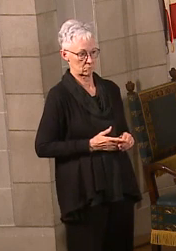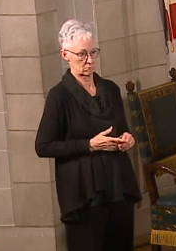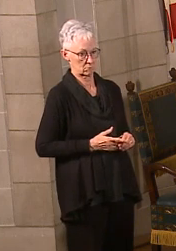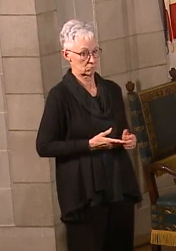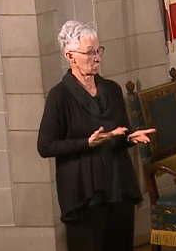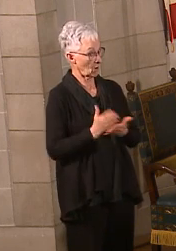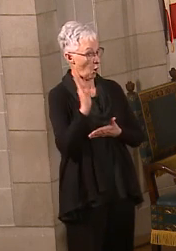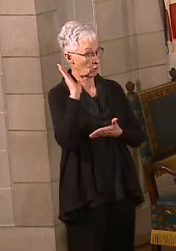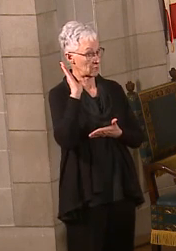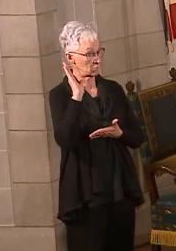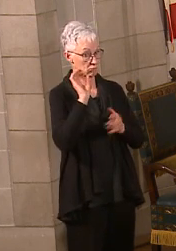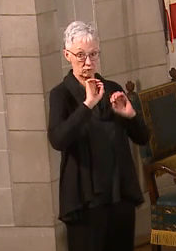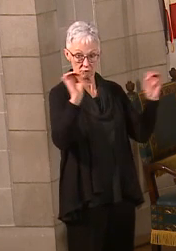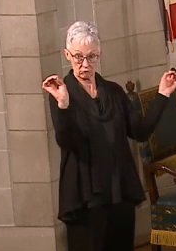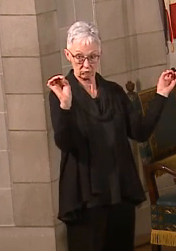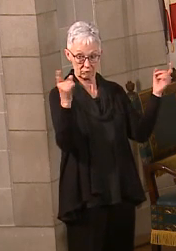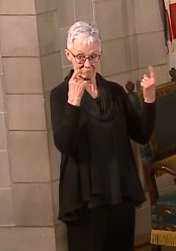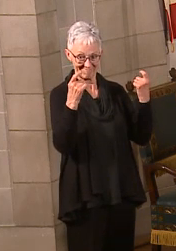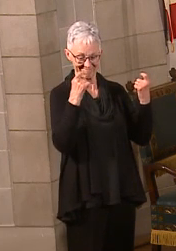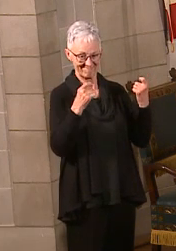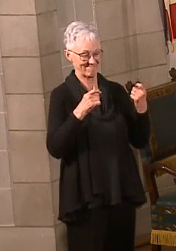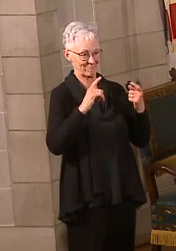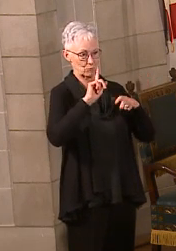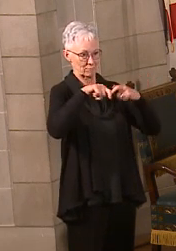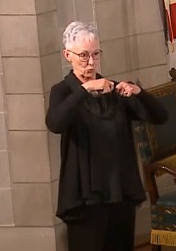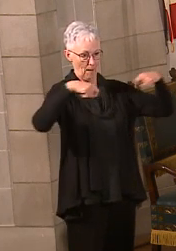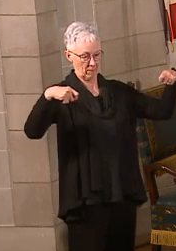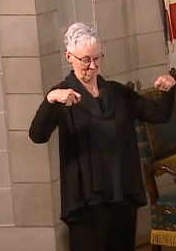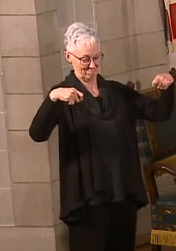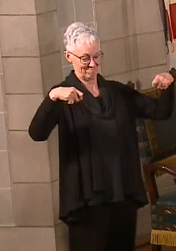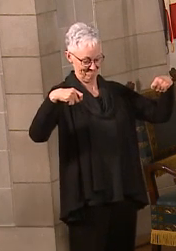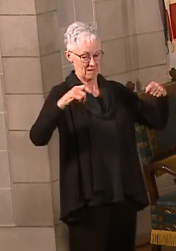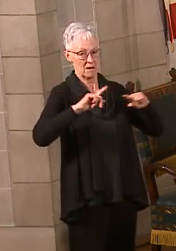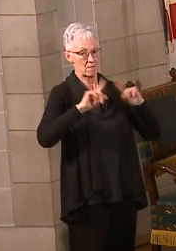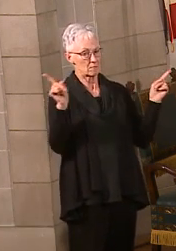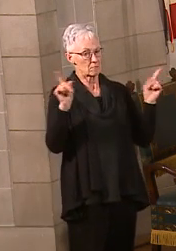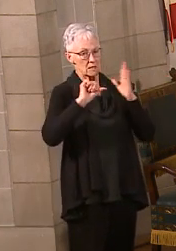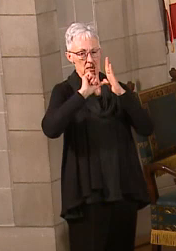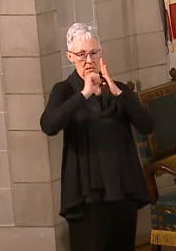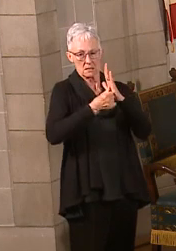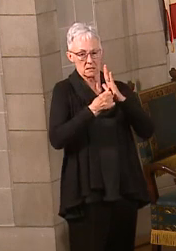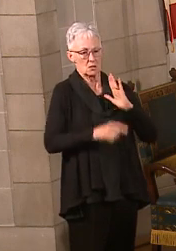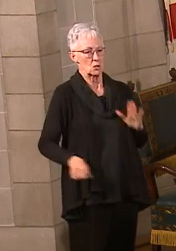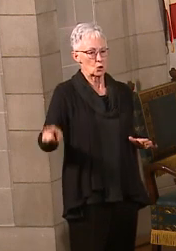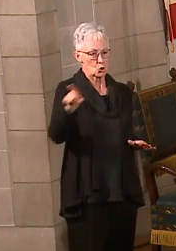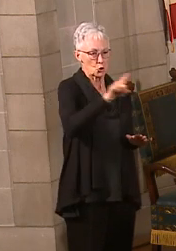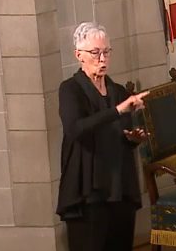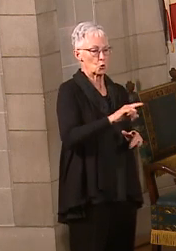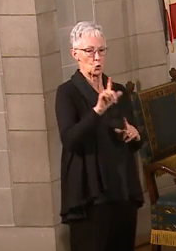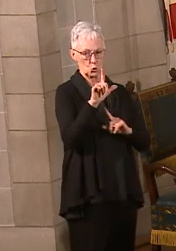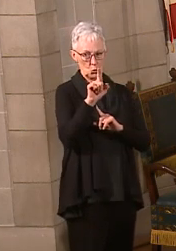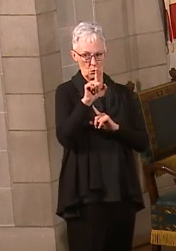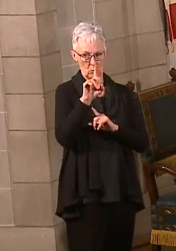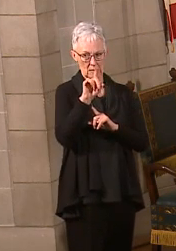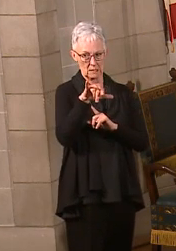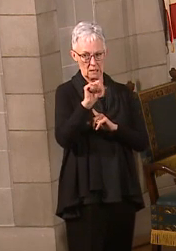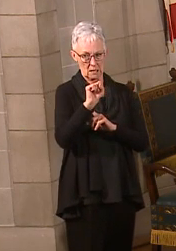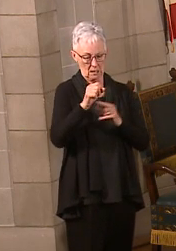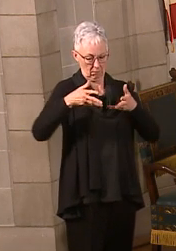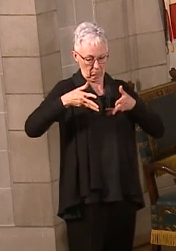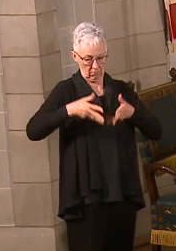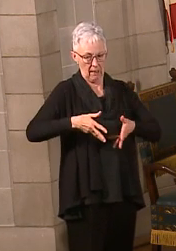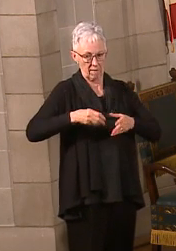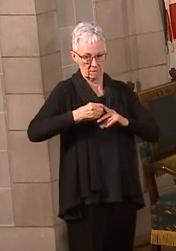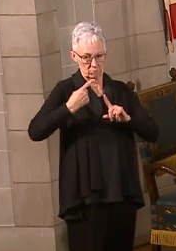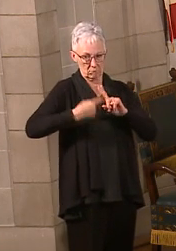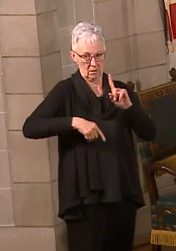All right, seeing no more questions, I'm going to go ahead and wrap it up. But again, I really want to emphasize, folks, we've got 21 days in the month of April.